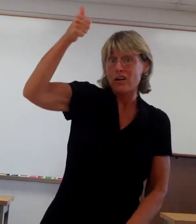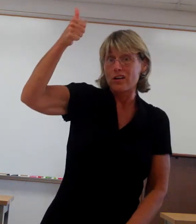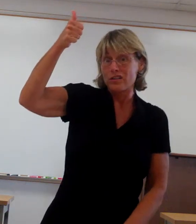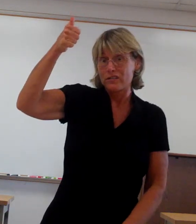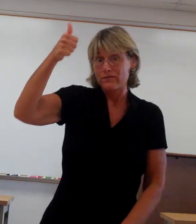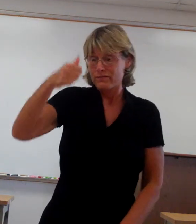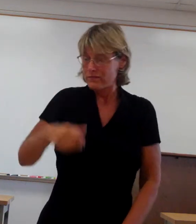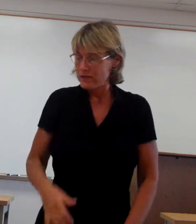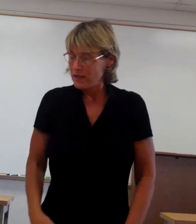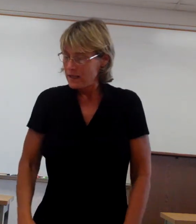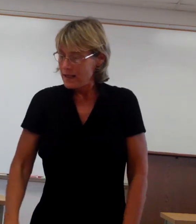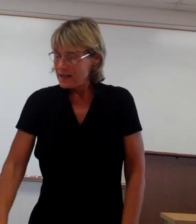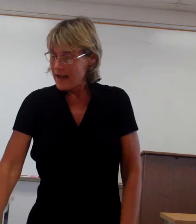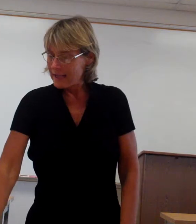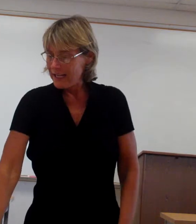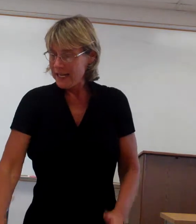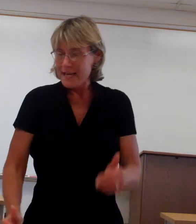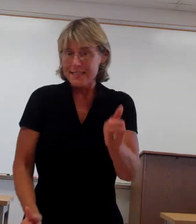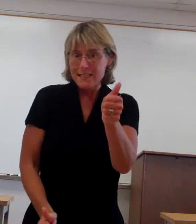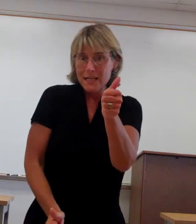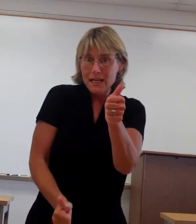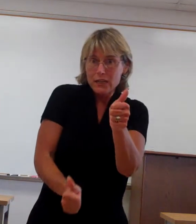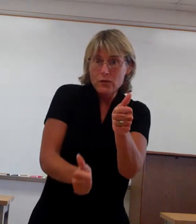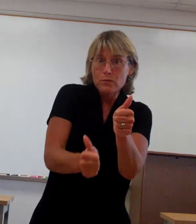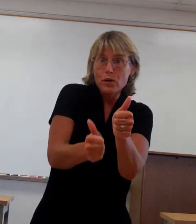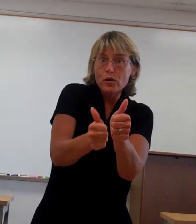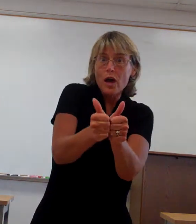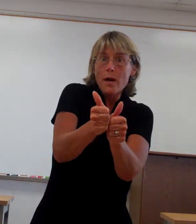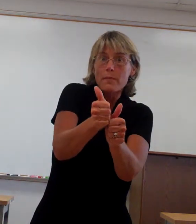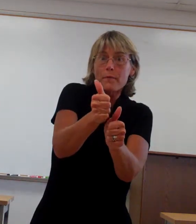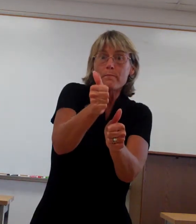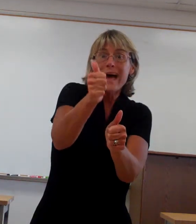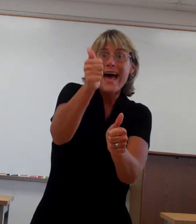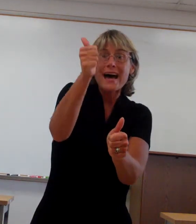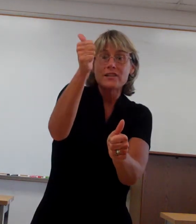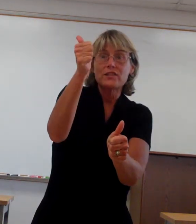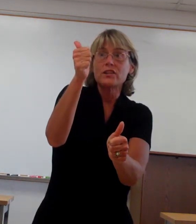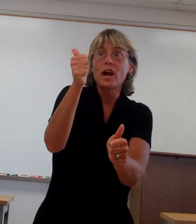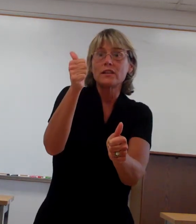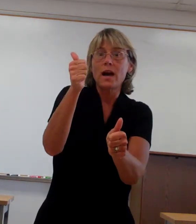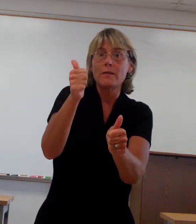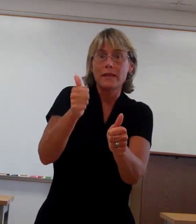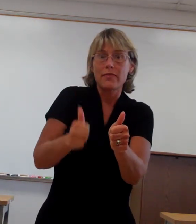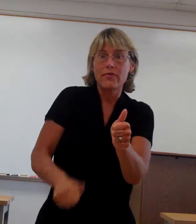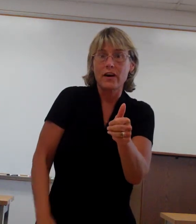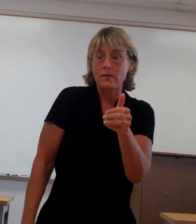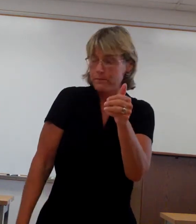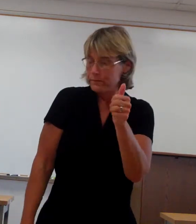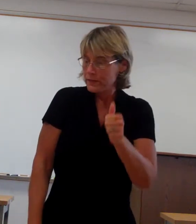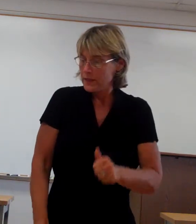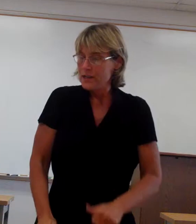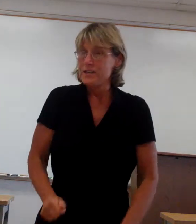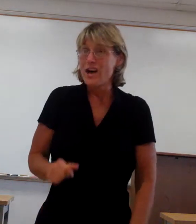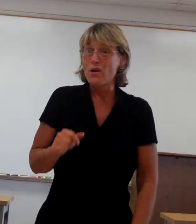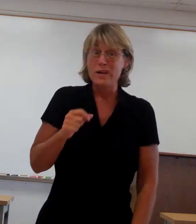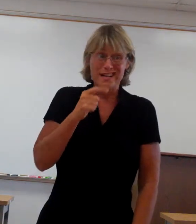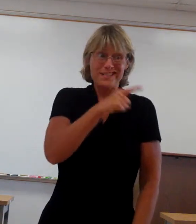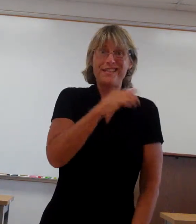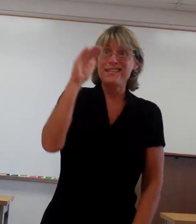taller. Now the EST, you pull up past your non-dominant thumb. So she's